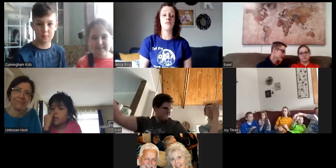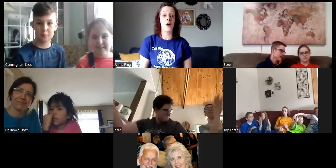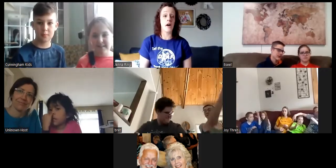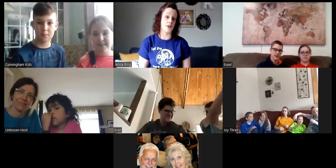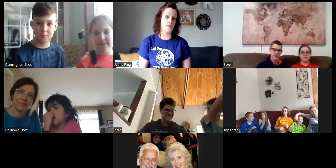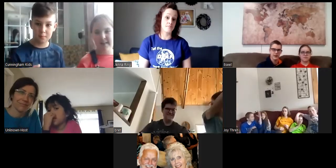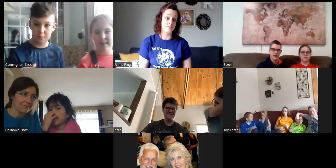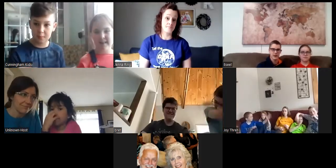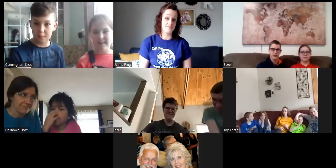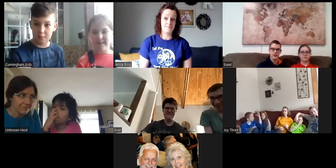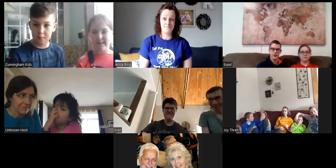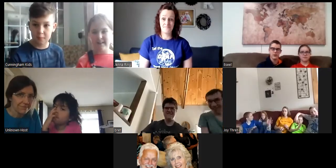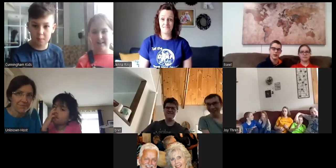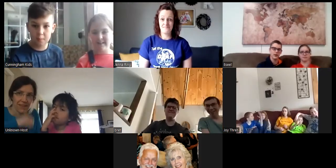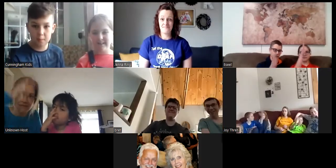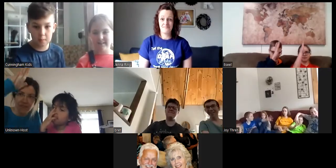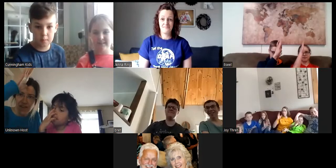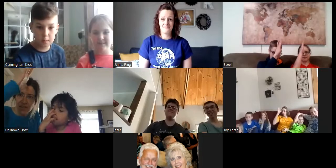right, so father.